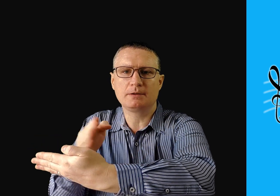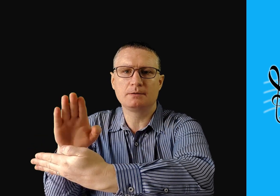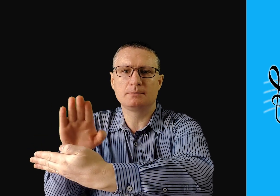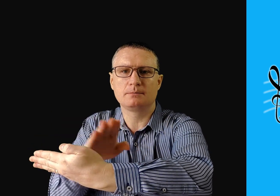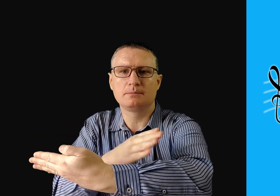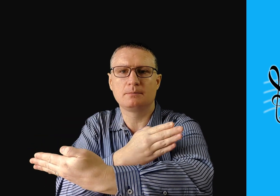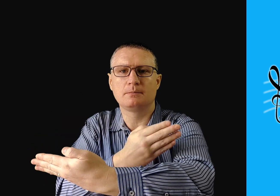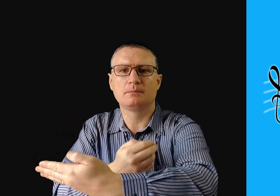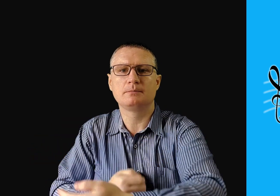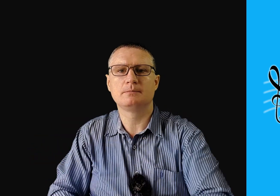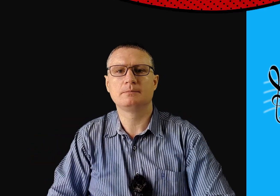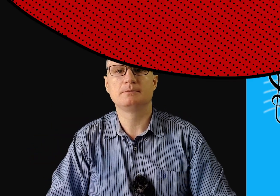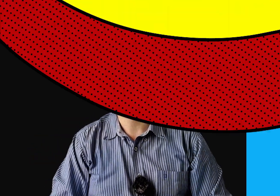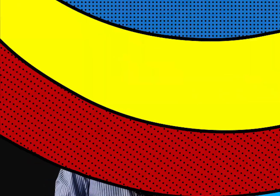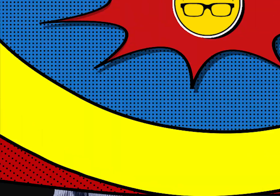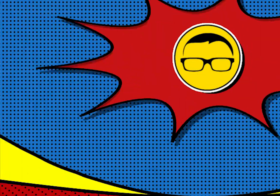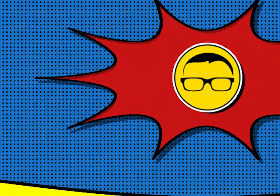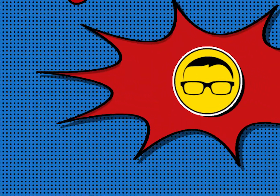Music.